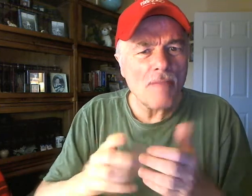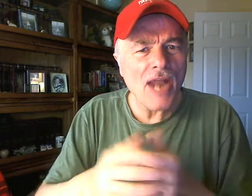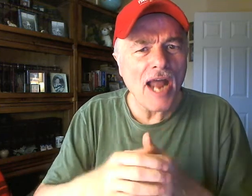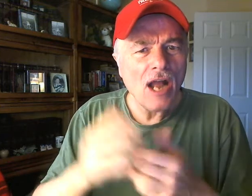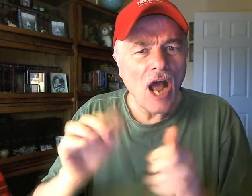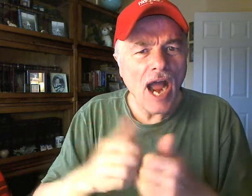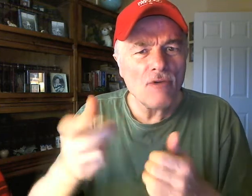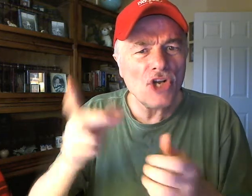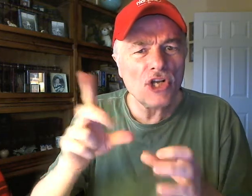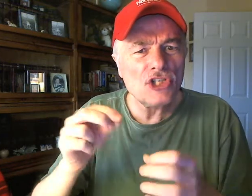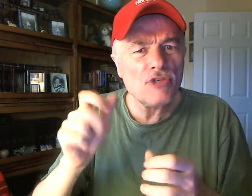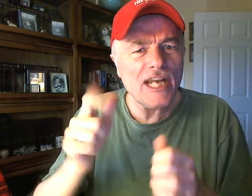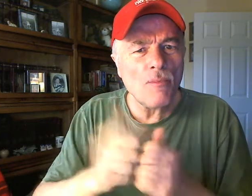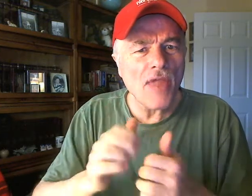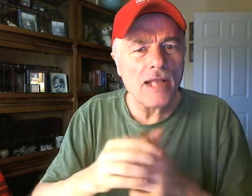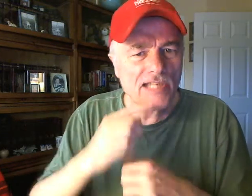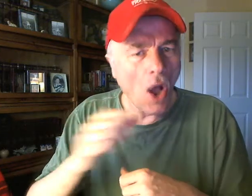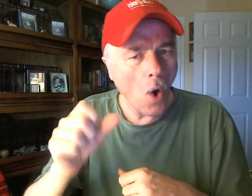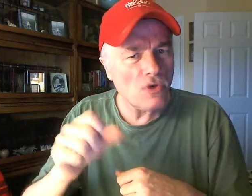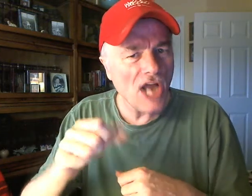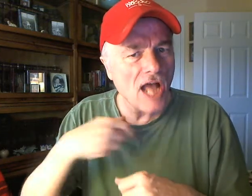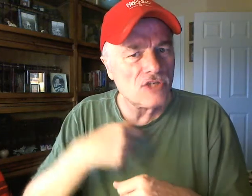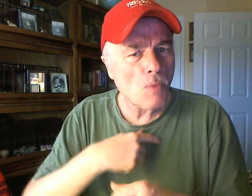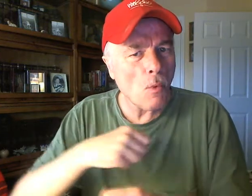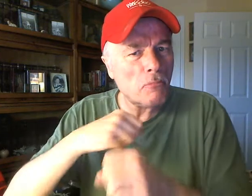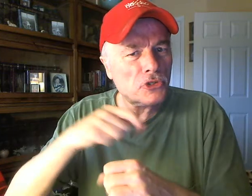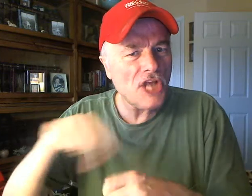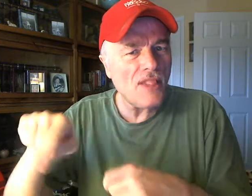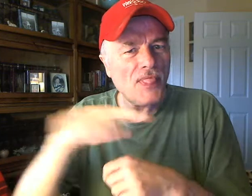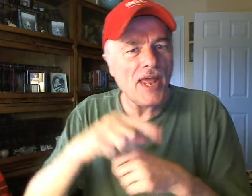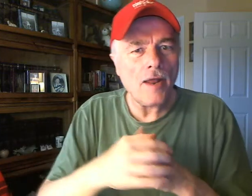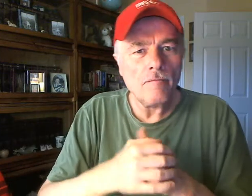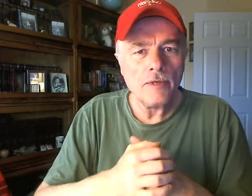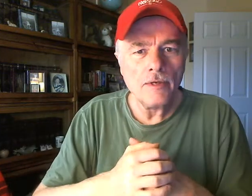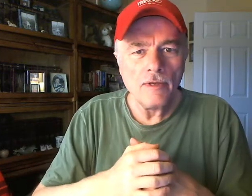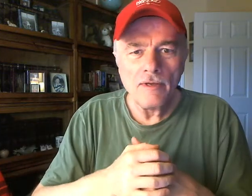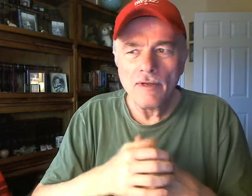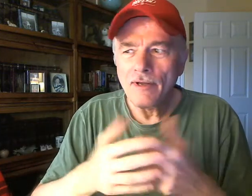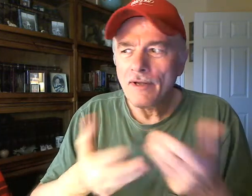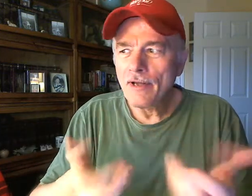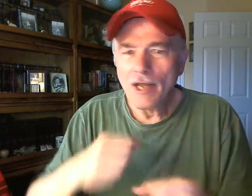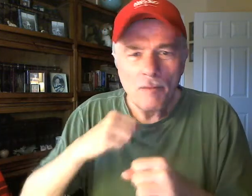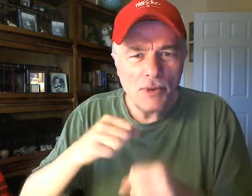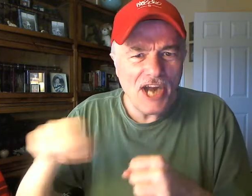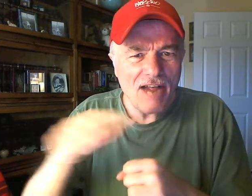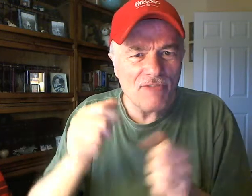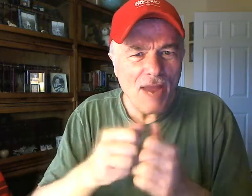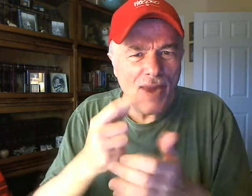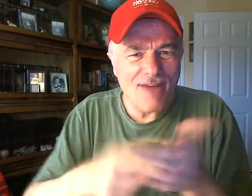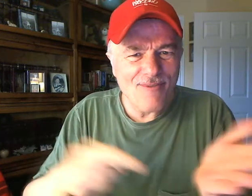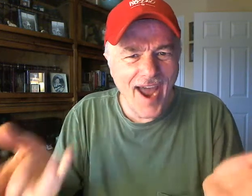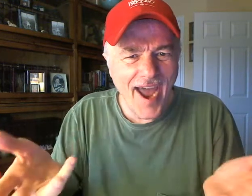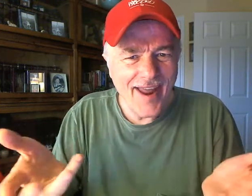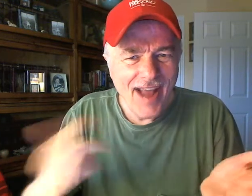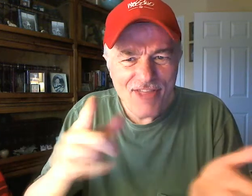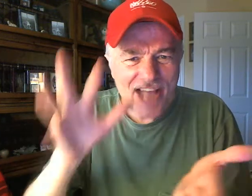discriminating? How are you going to deal with that? He said, oh yes, we will protect there. But if they ran away, they just